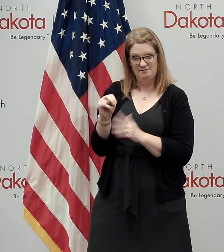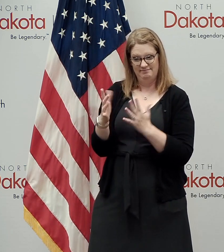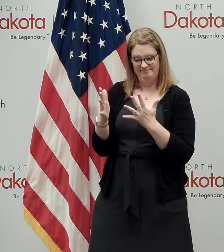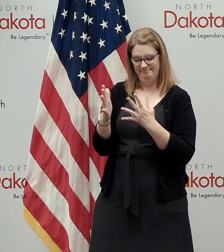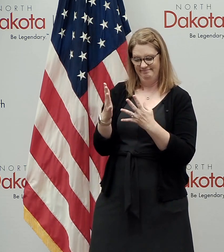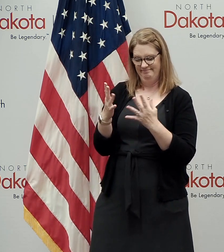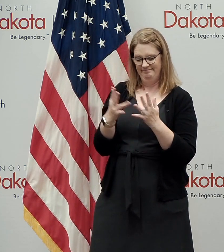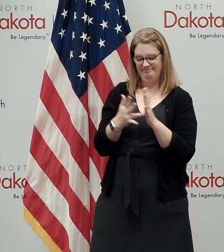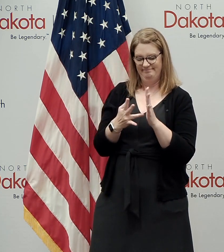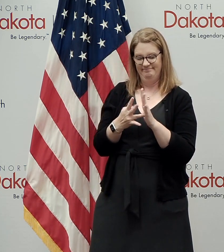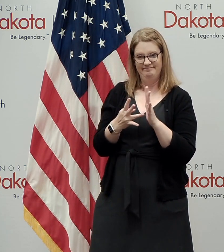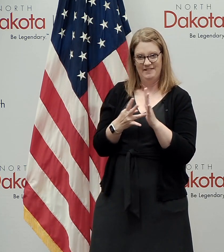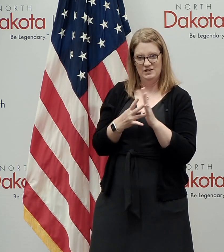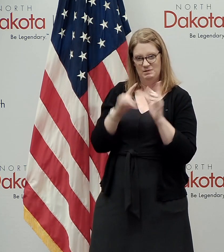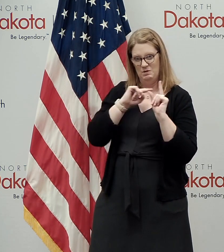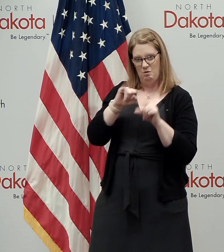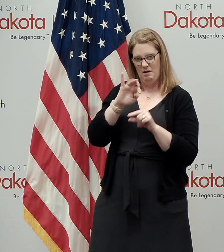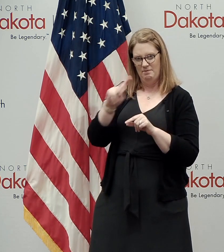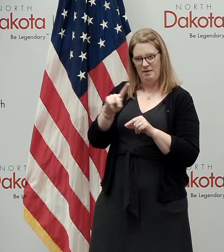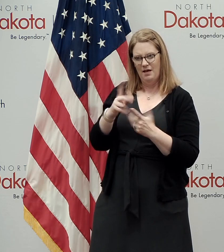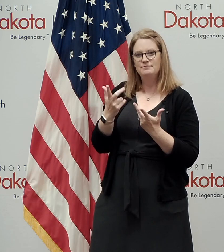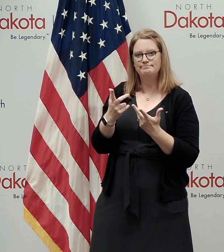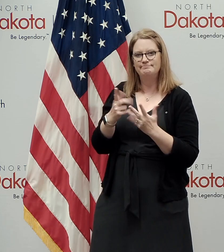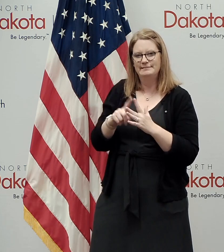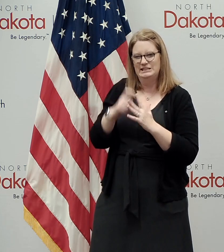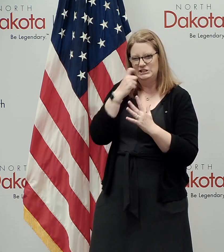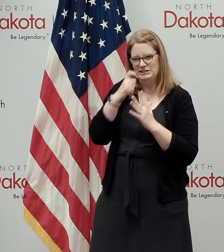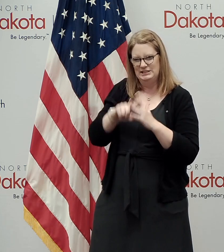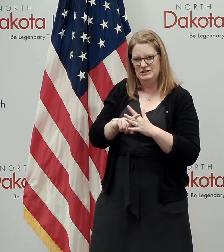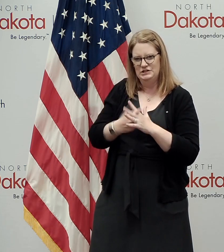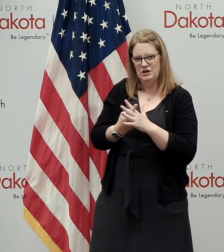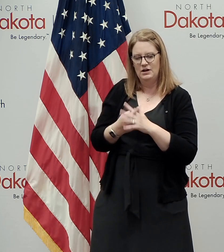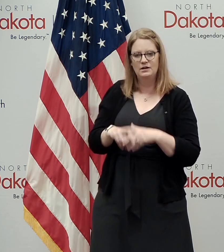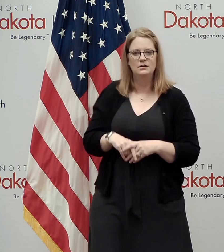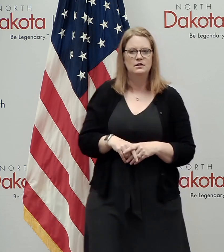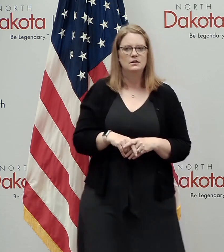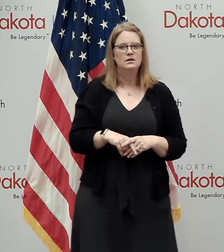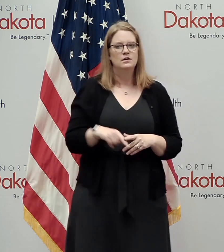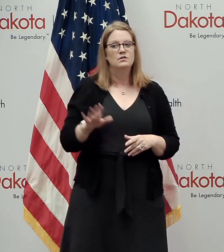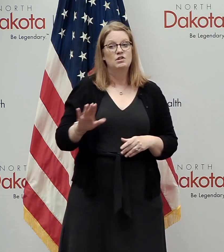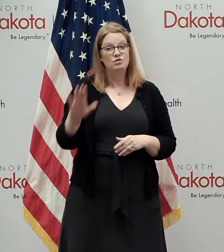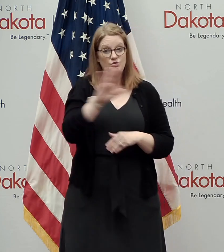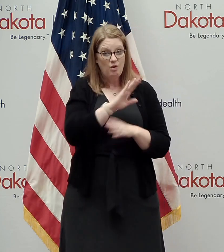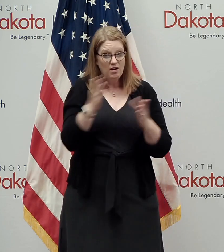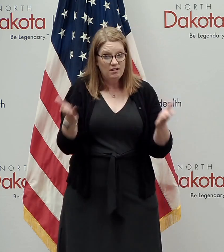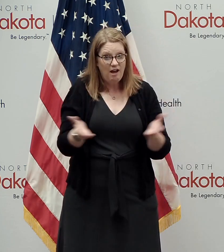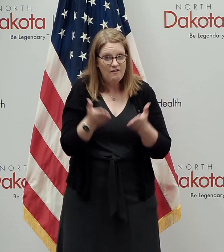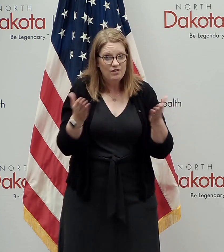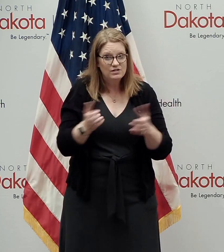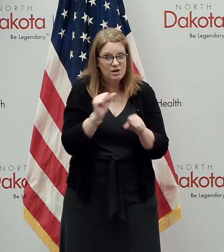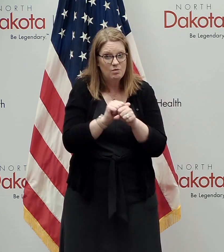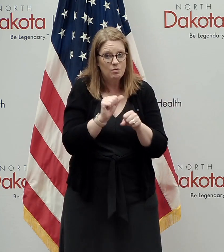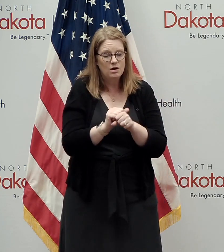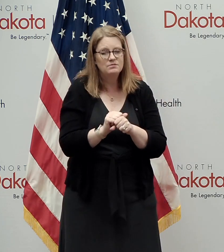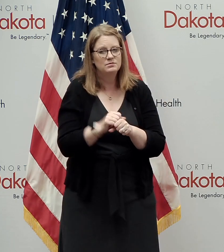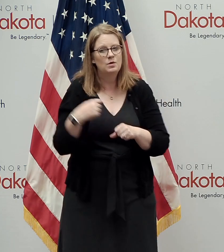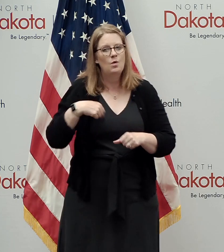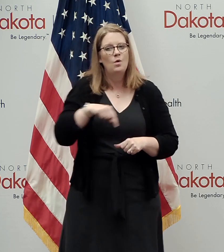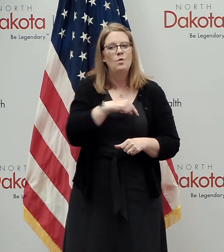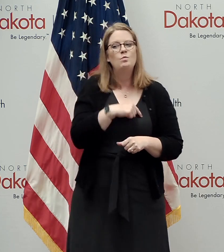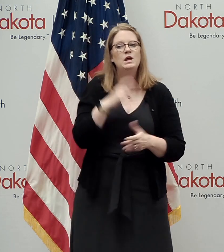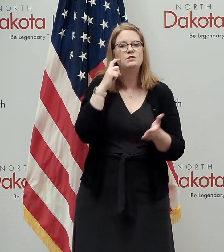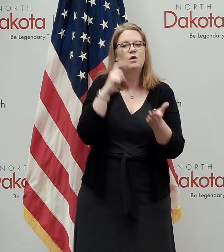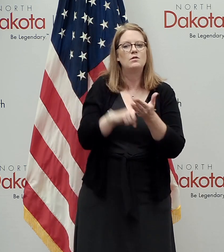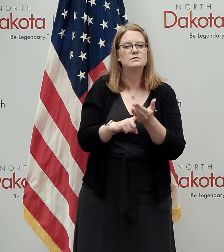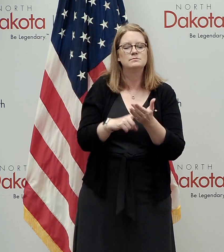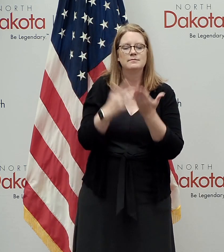our professors, and we want them to know that their efforts have not gone unnoticed. We appreciate you. I also want to